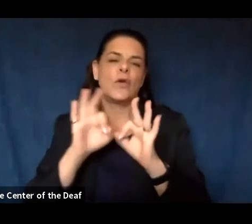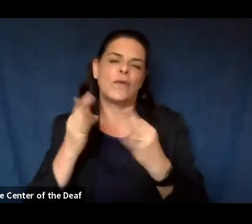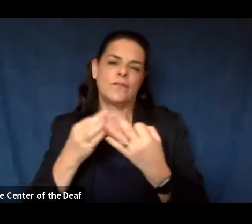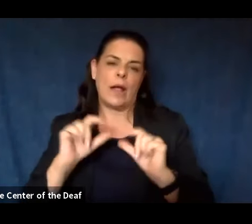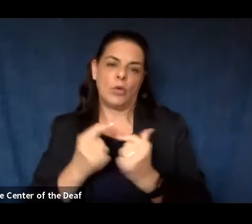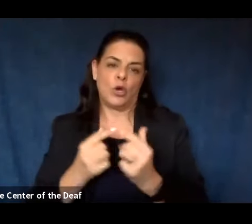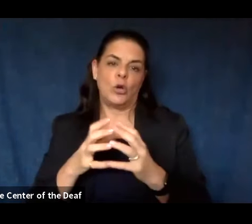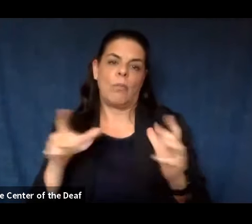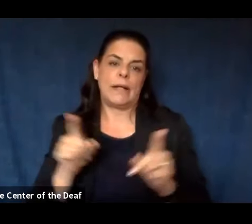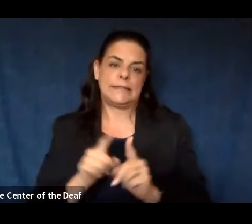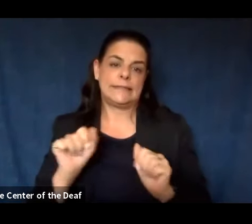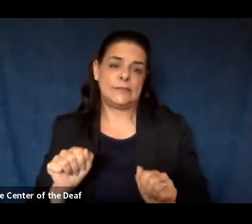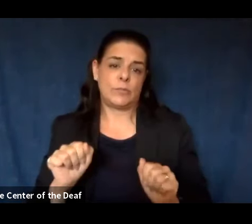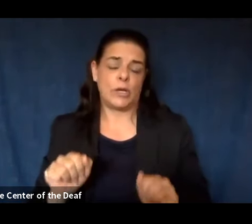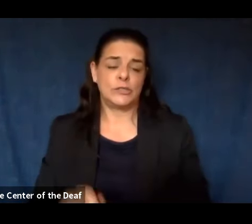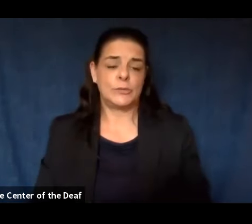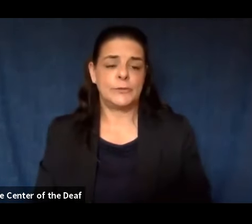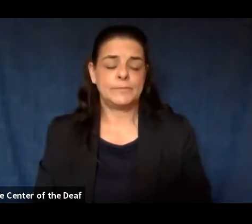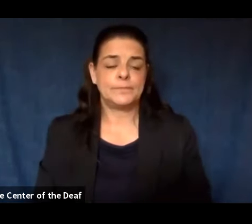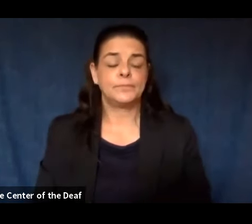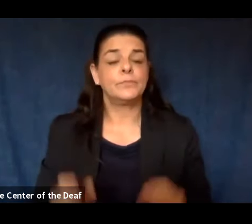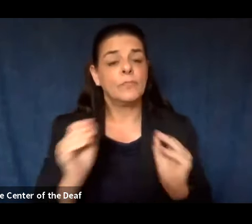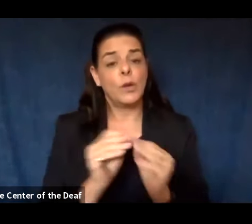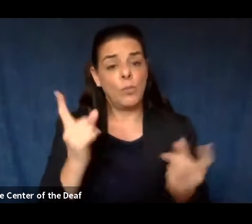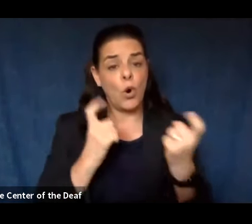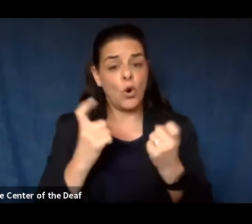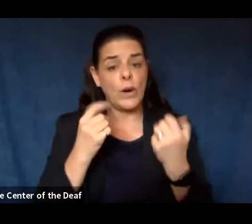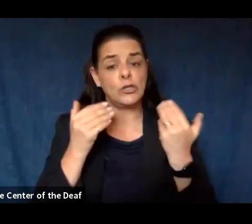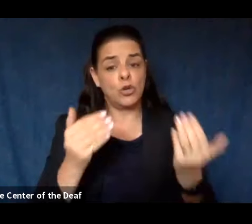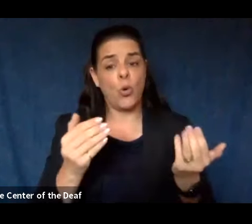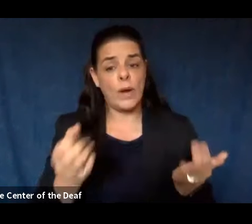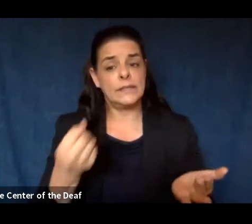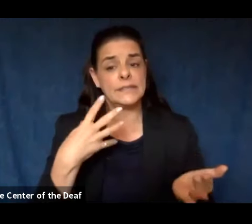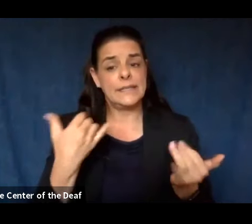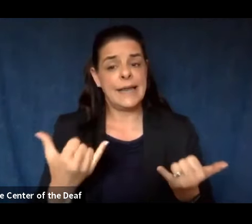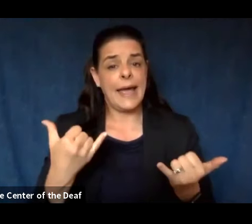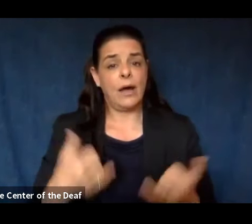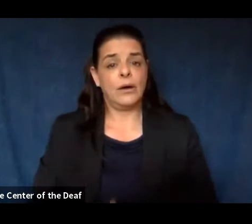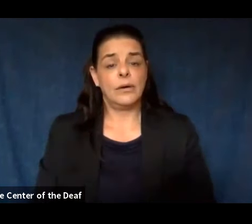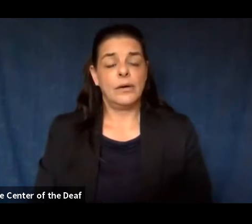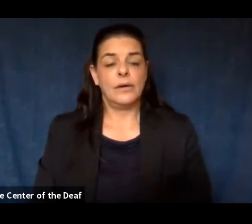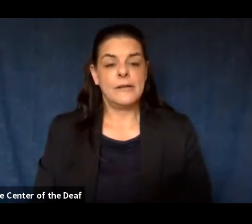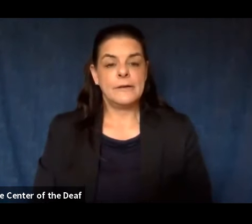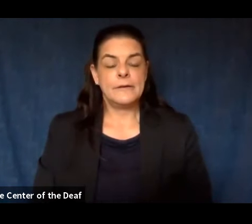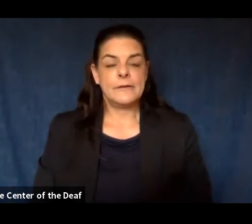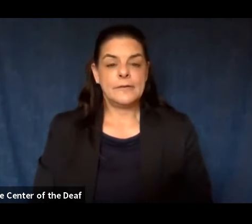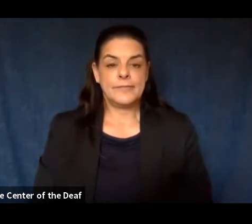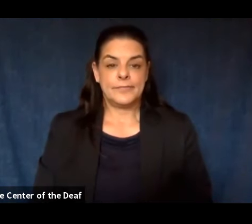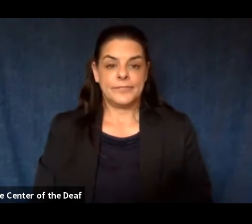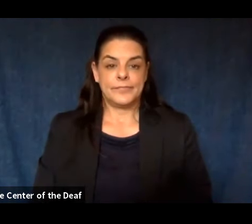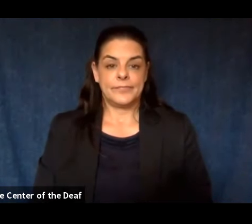can as well. Any other questions? Please go ahead and submit them now.